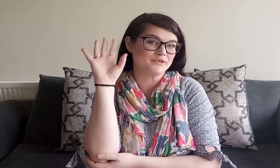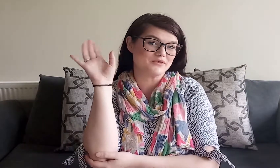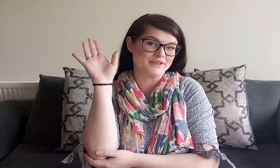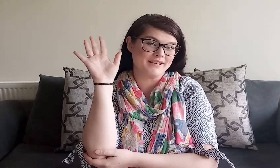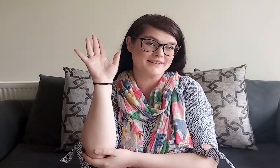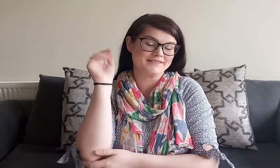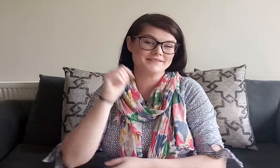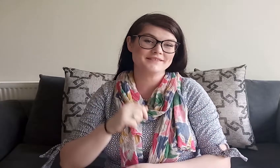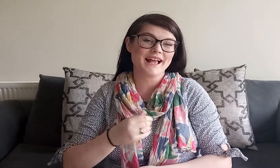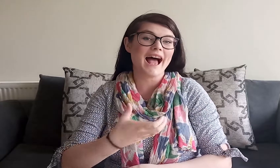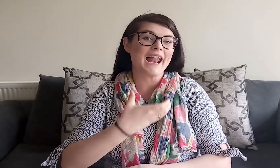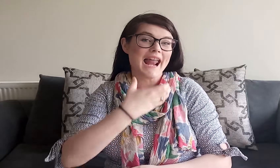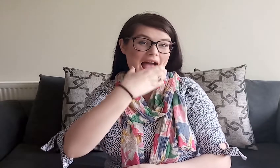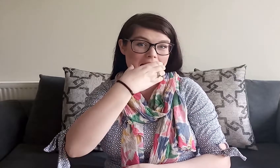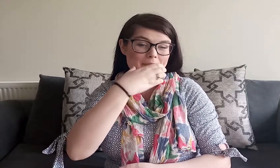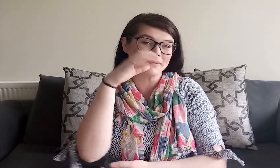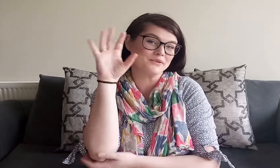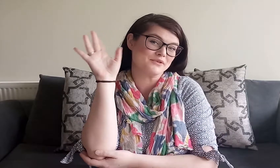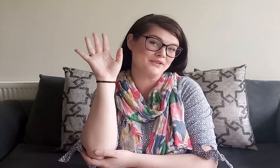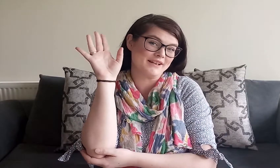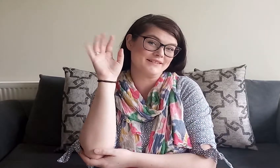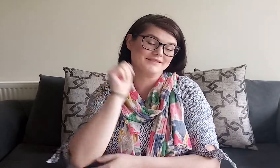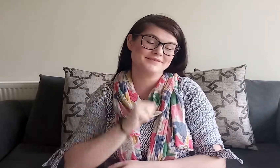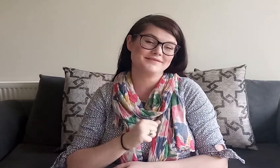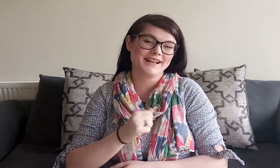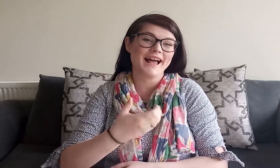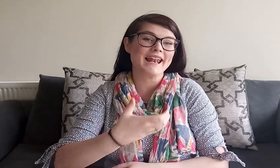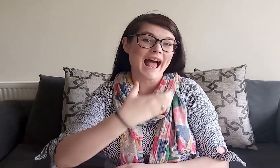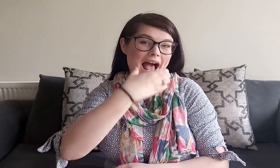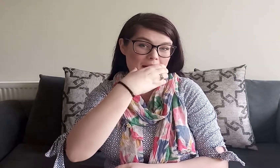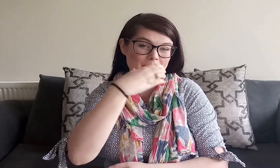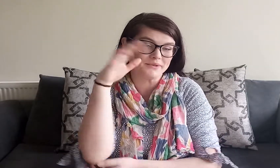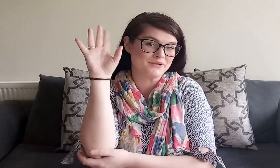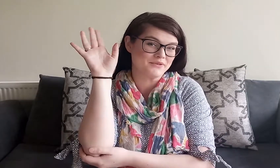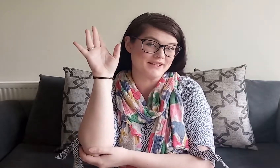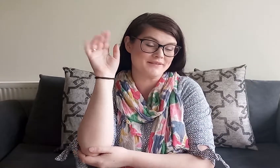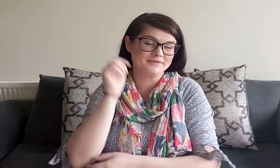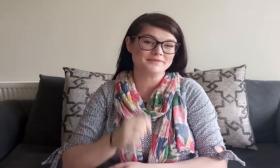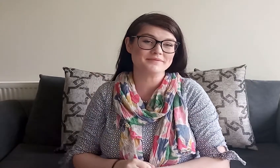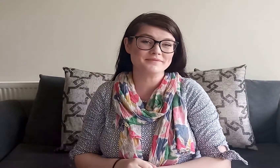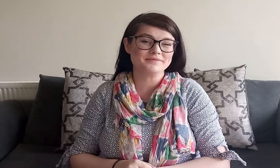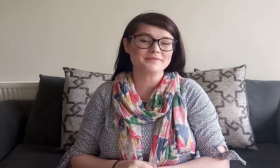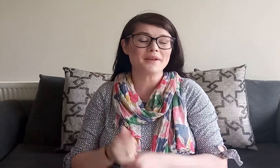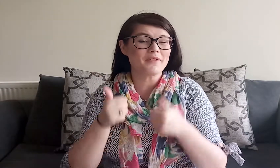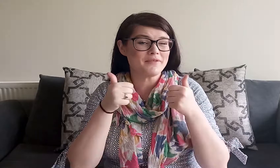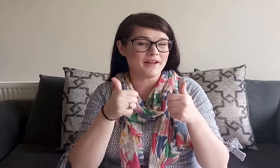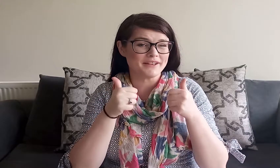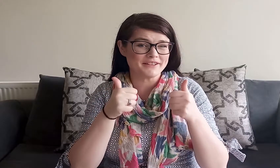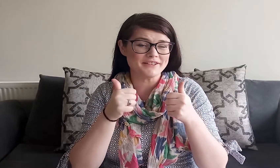tree. An apple tree. An apple tree. Very good.